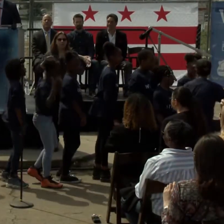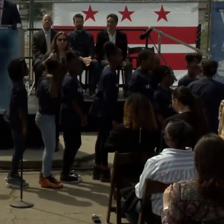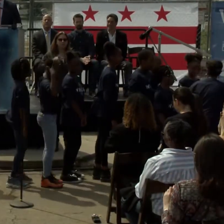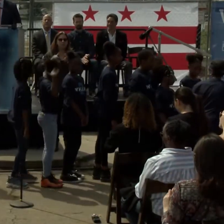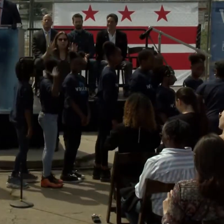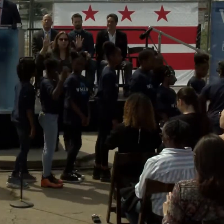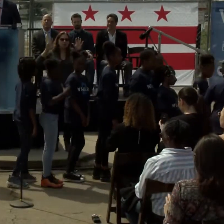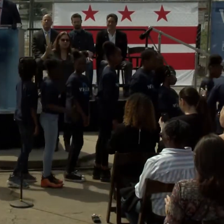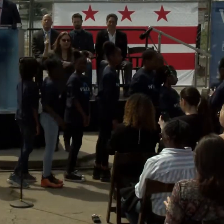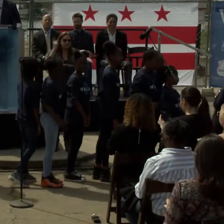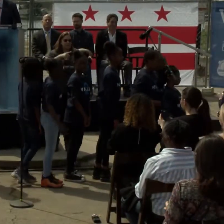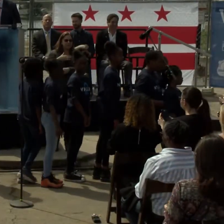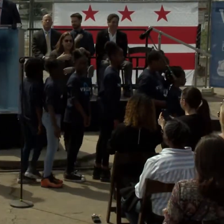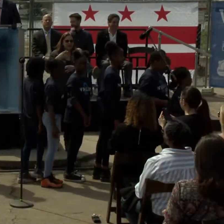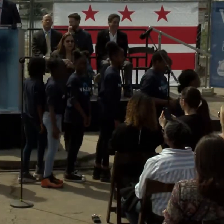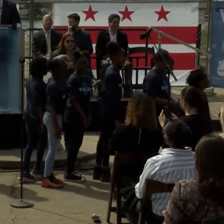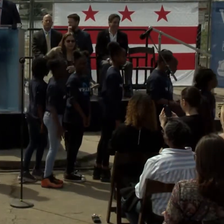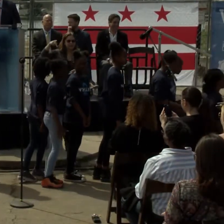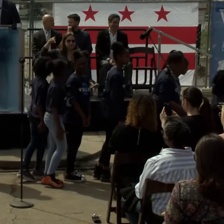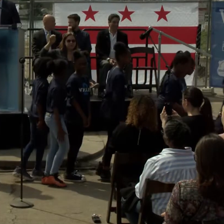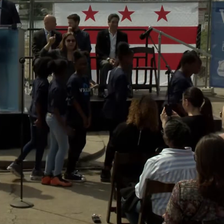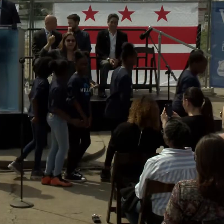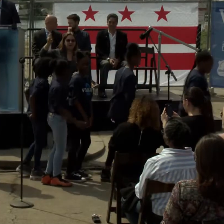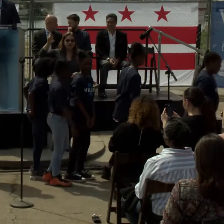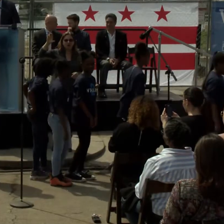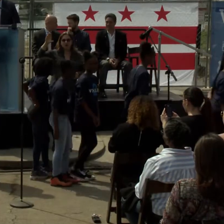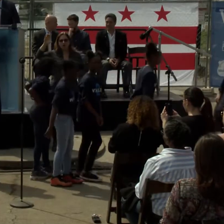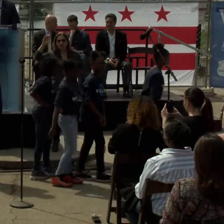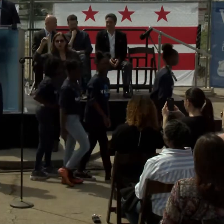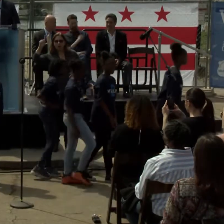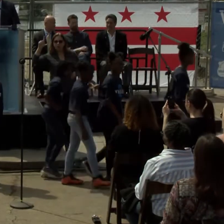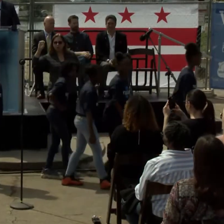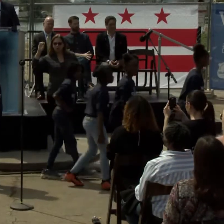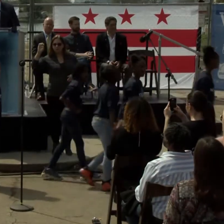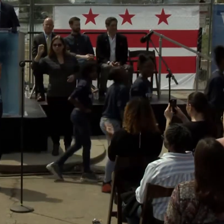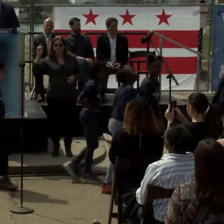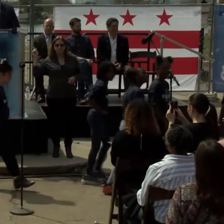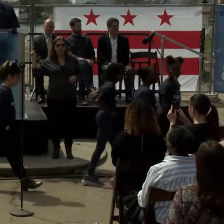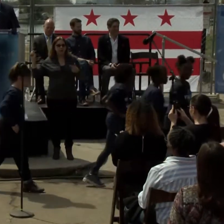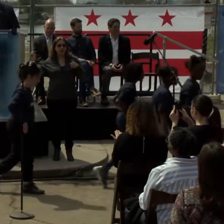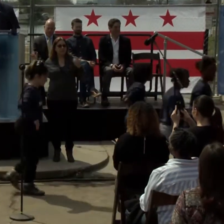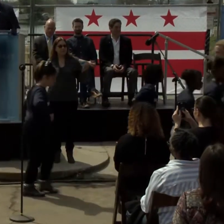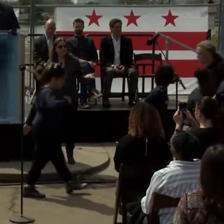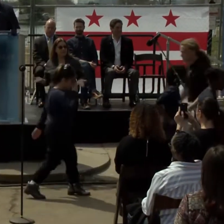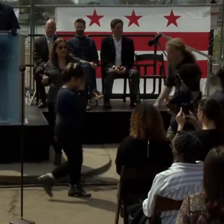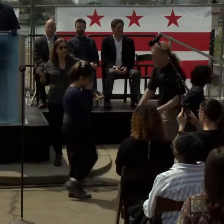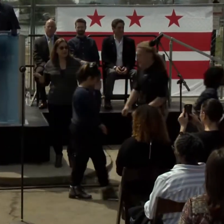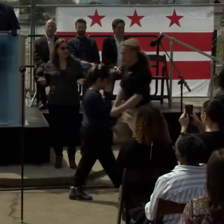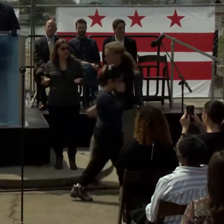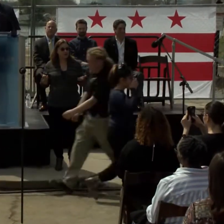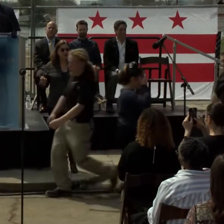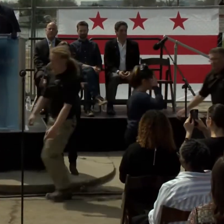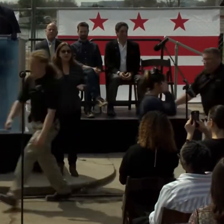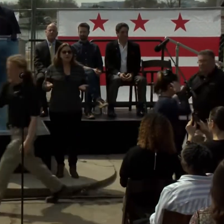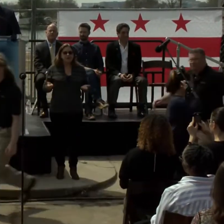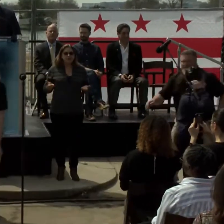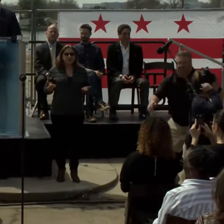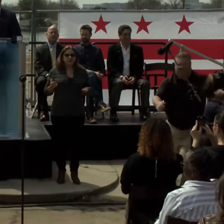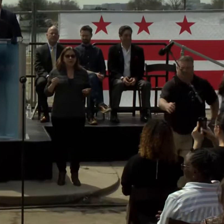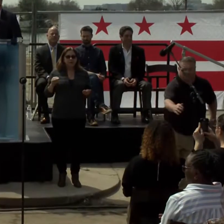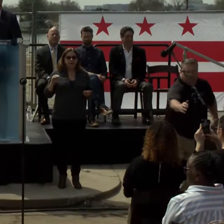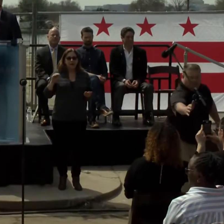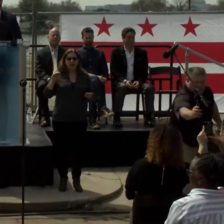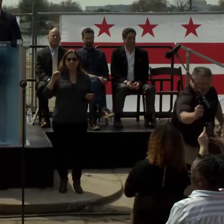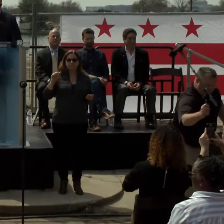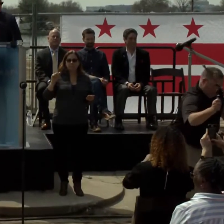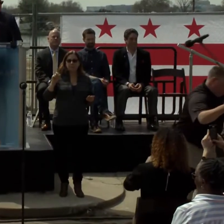name is Peter Cole, and I'm the Chief Development Officer of Madison Marquette. And I'm here on behalf of Amir Hamor, Madison Marquette's chairman, who couldn't